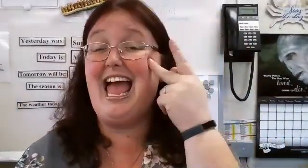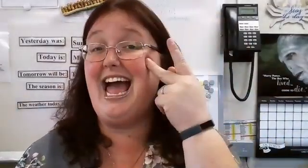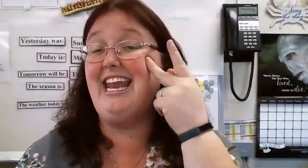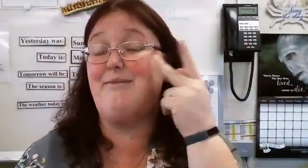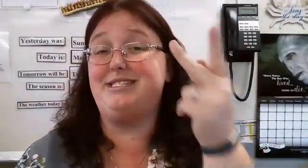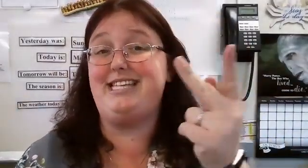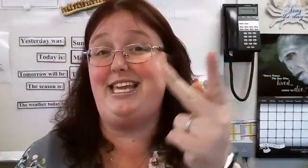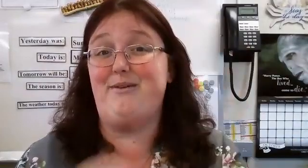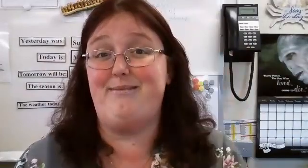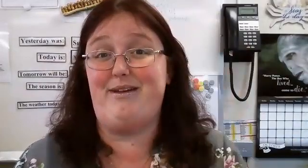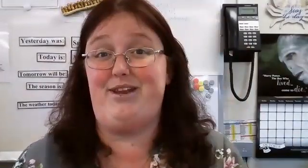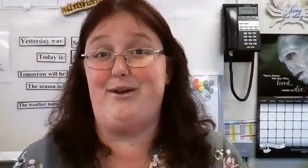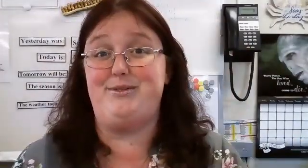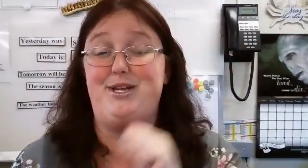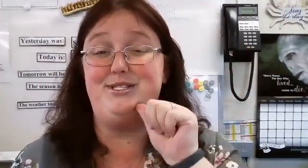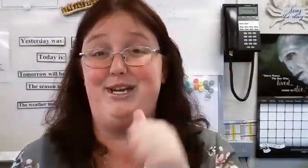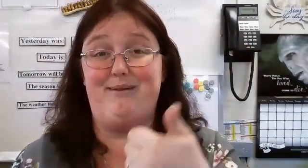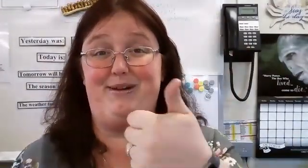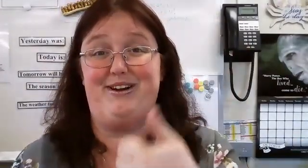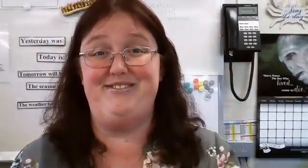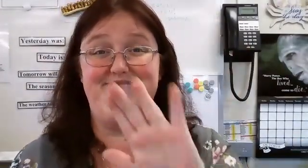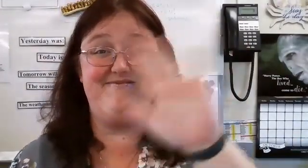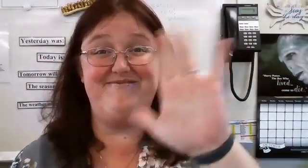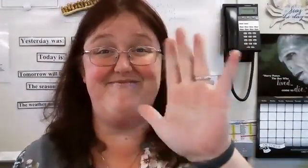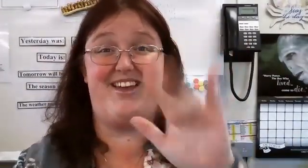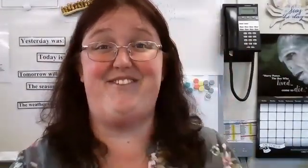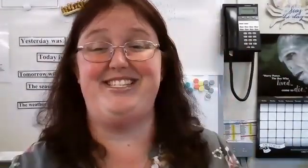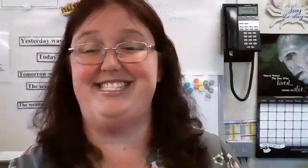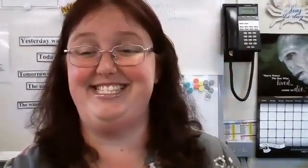Monday, and I will see you in my videos tomorrow. Bye, friends.